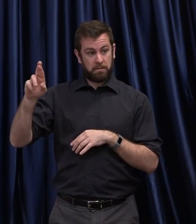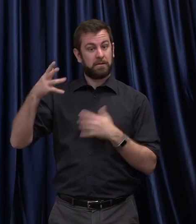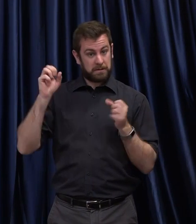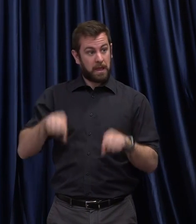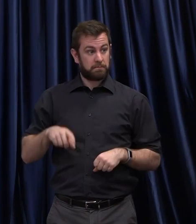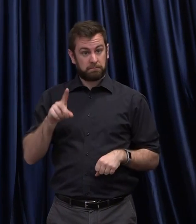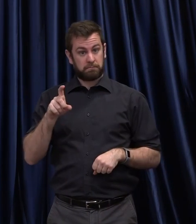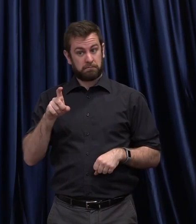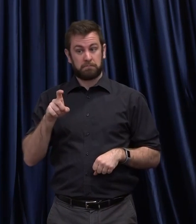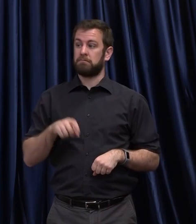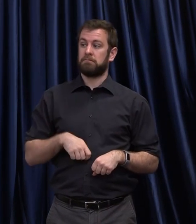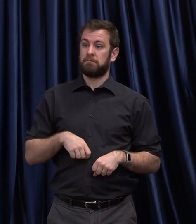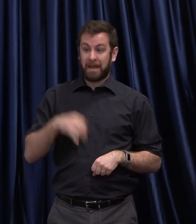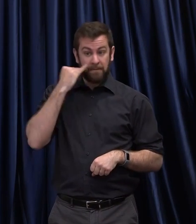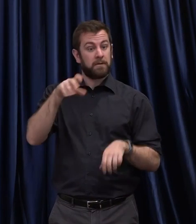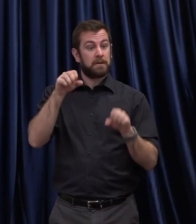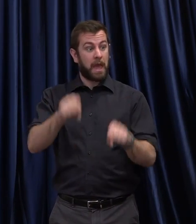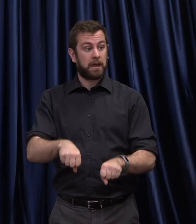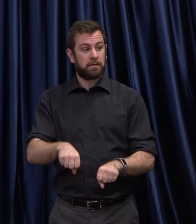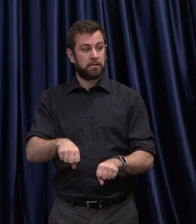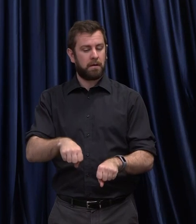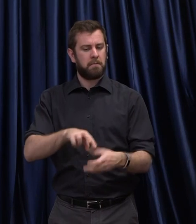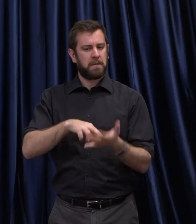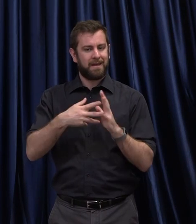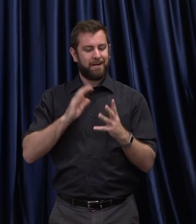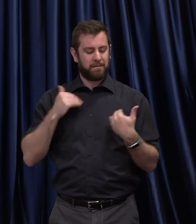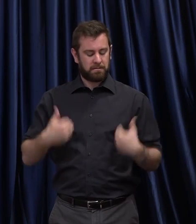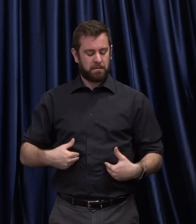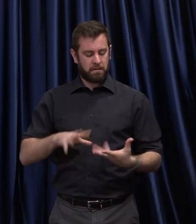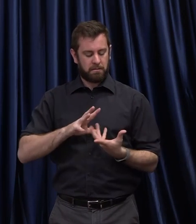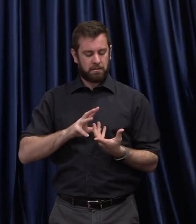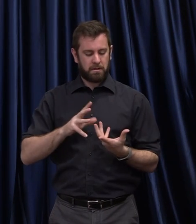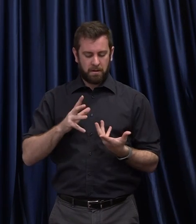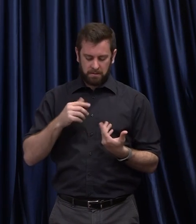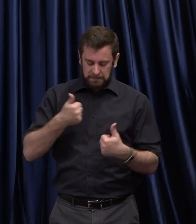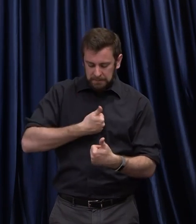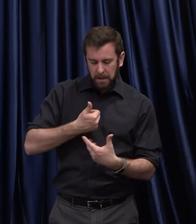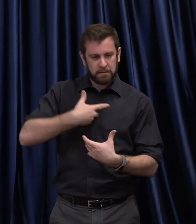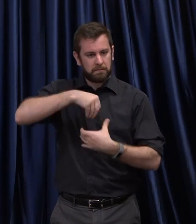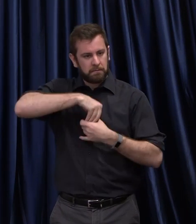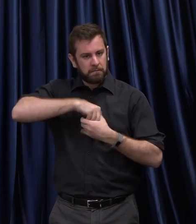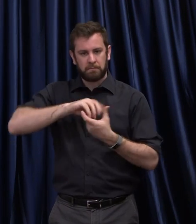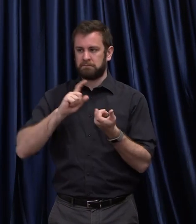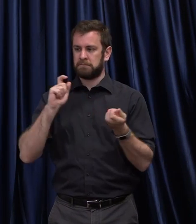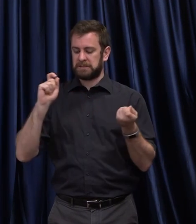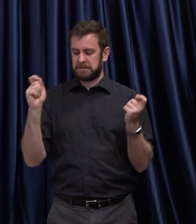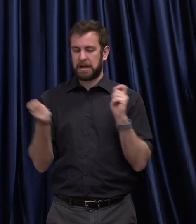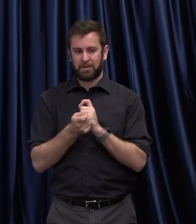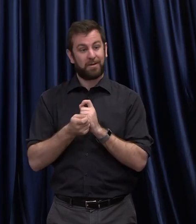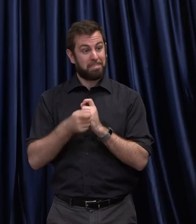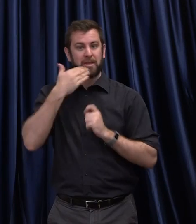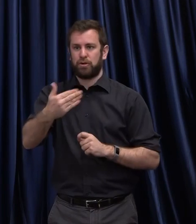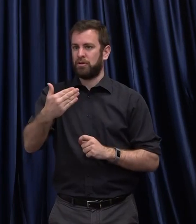If we can, then a change is coming about in us. And that is a great benefit of this month. But